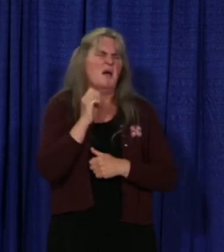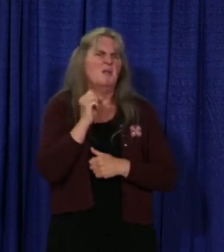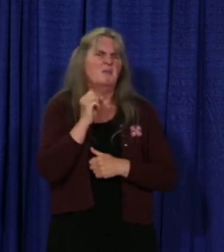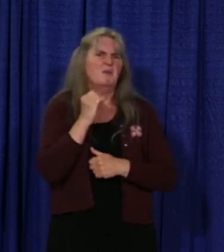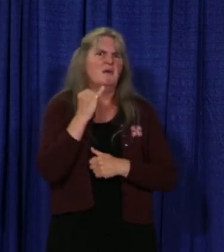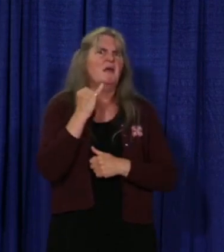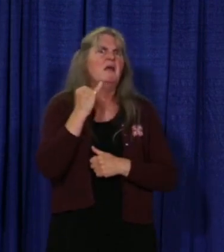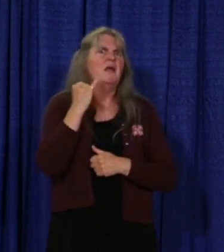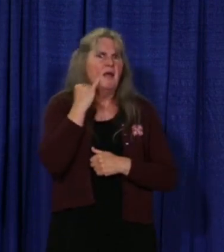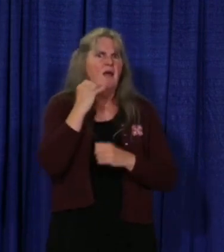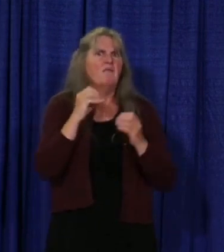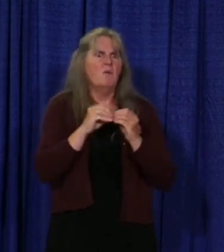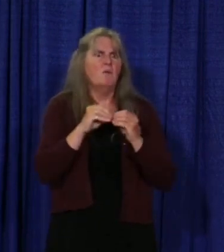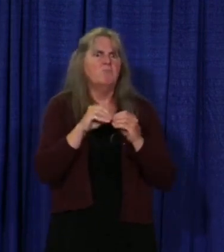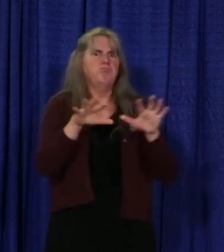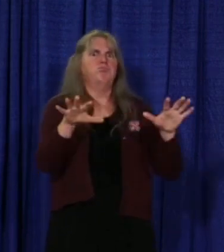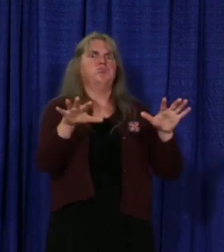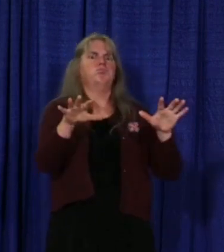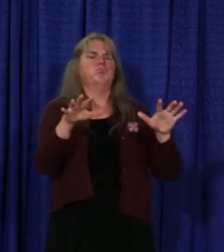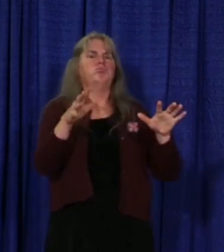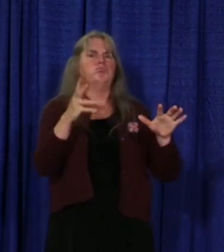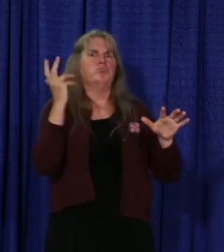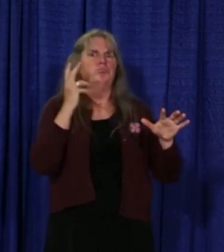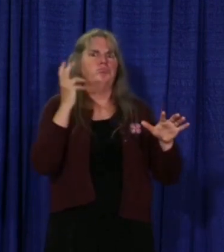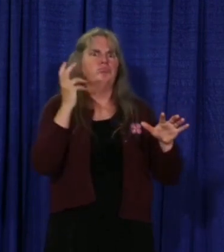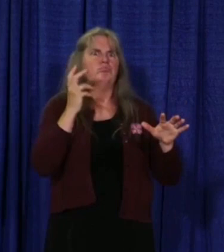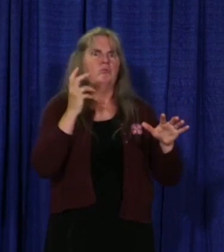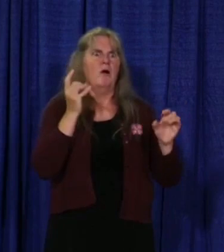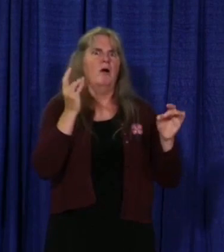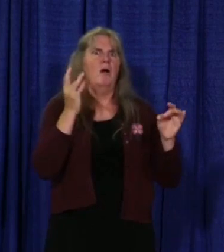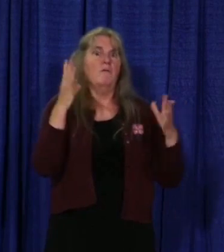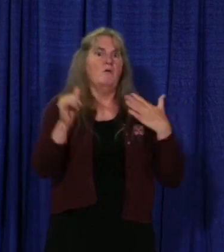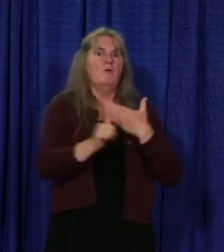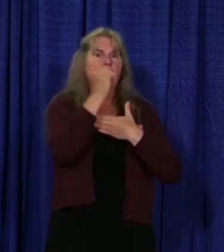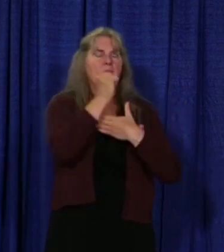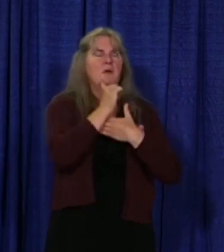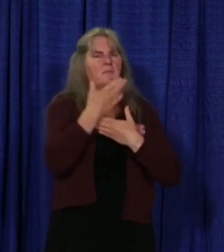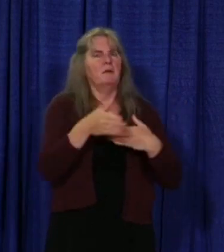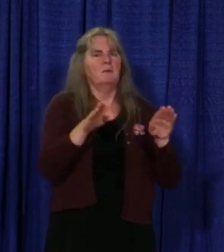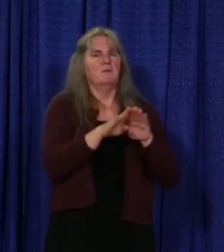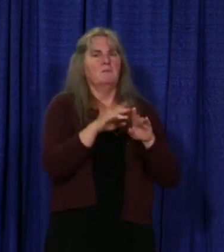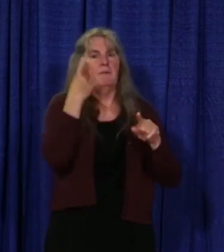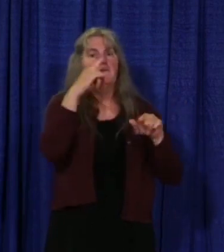more widespread and much more of a kind of a clear and present threat, you might say.